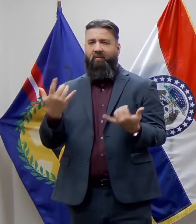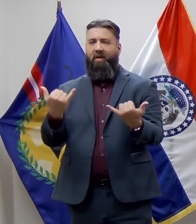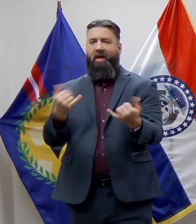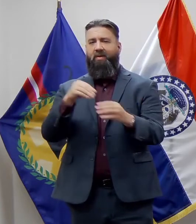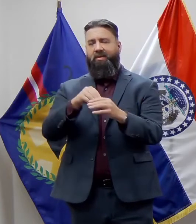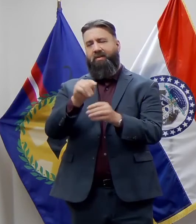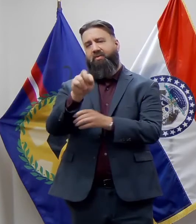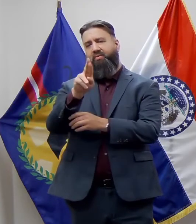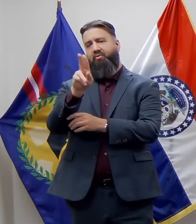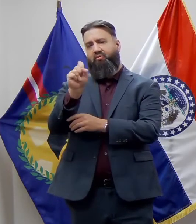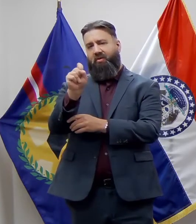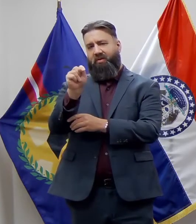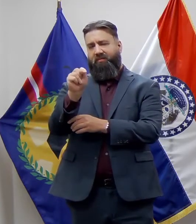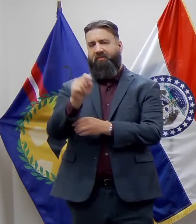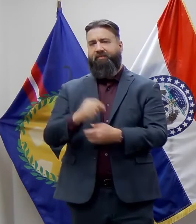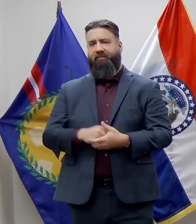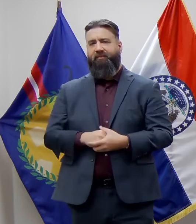trust.